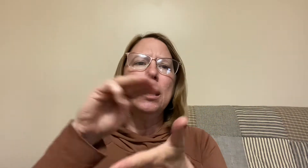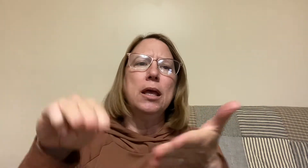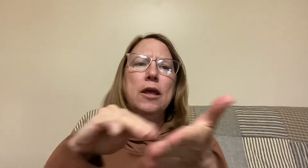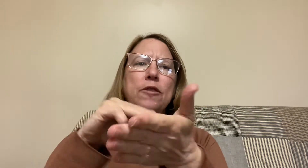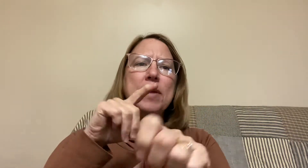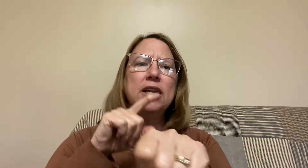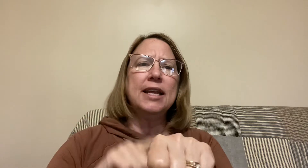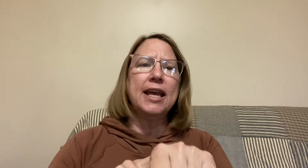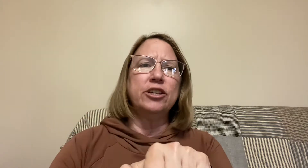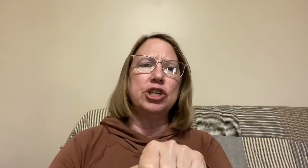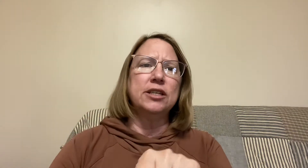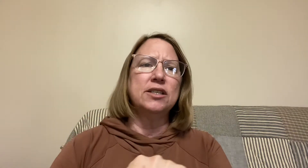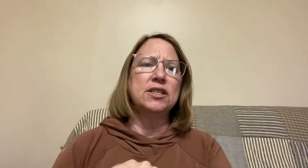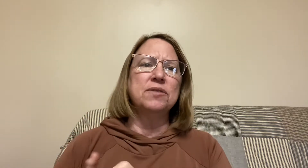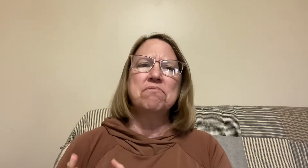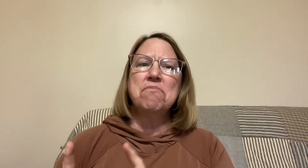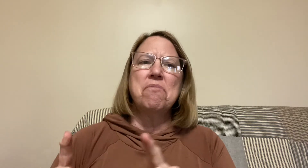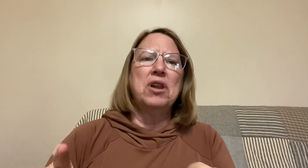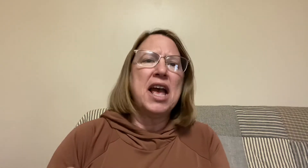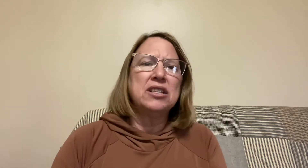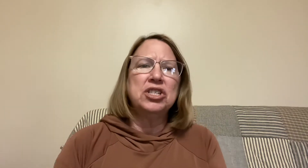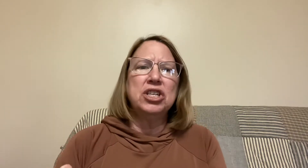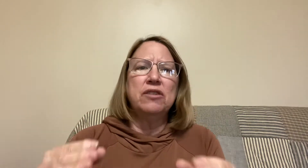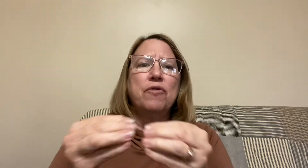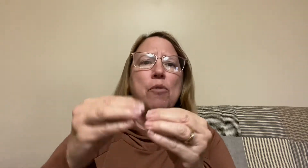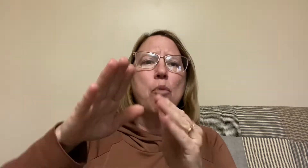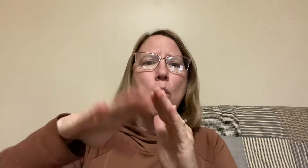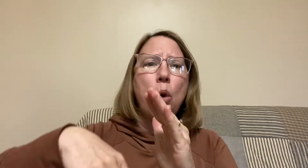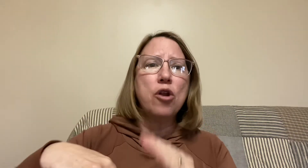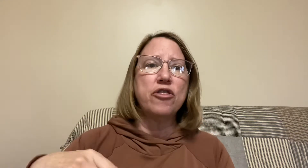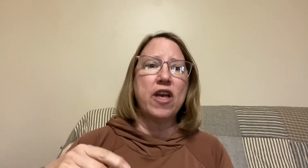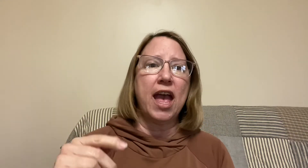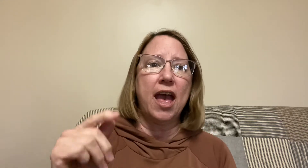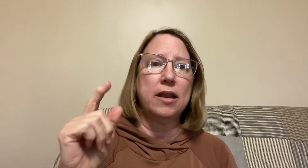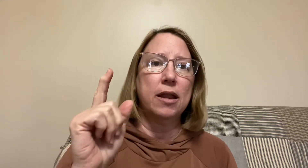The Middle Ages lasted for more than